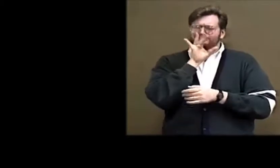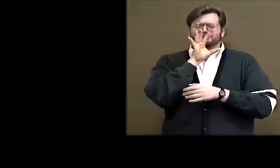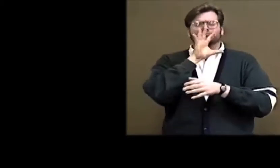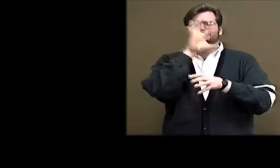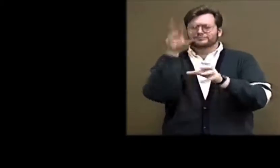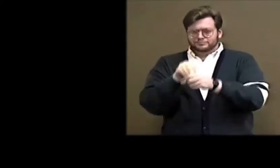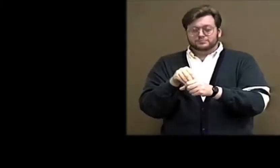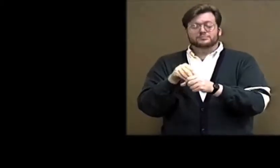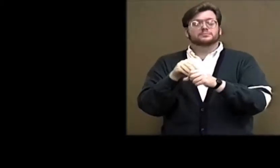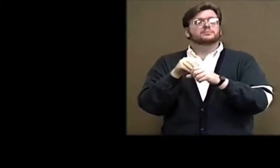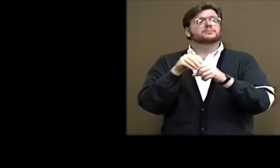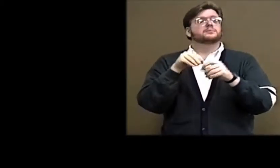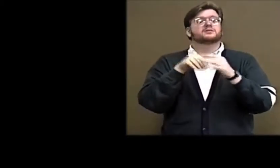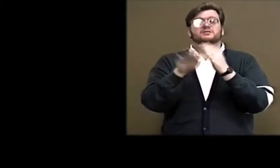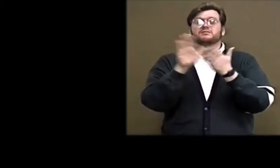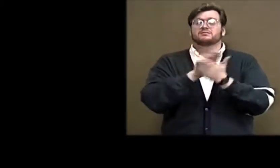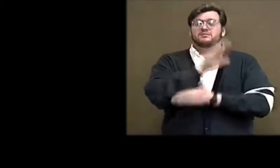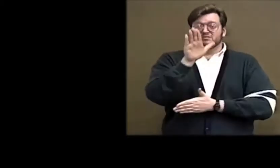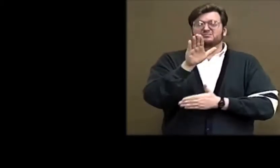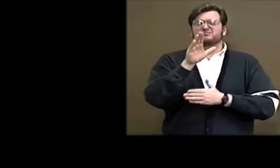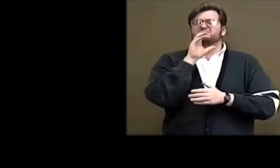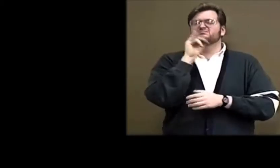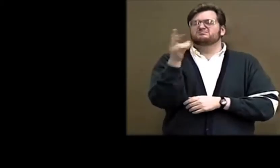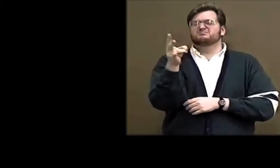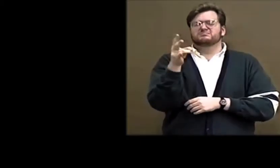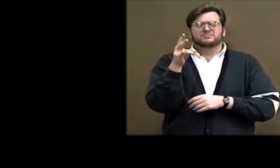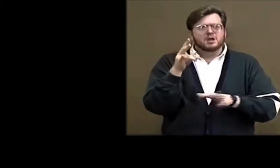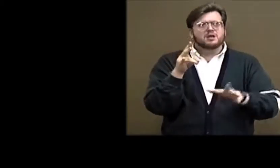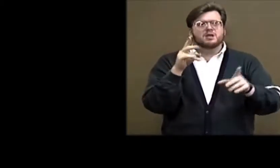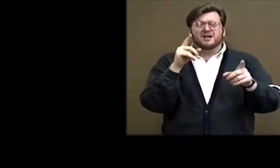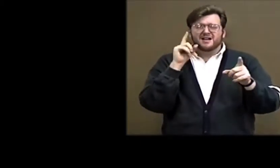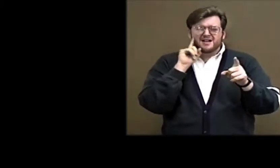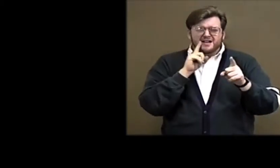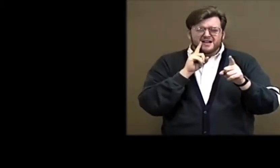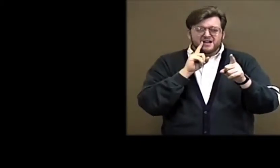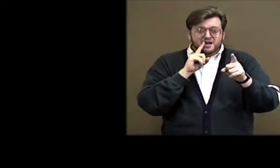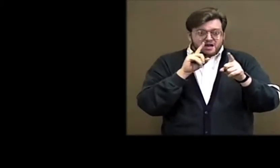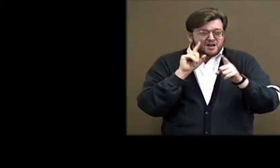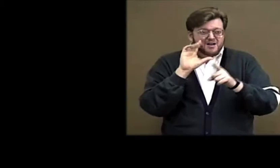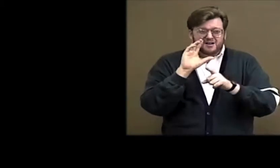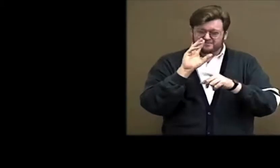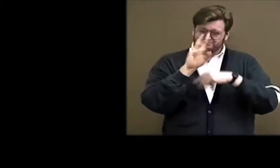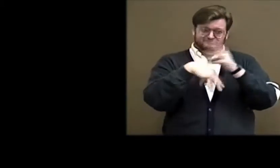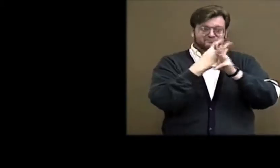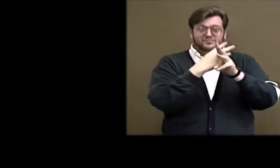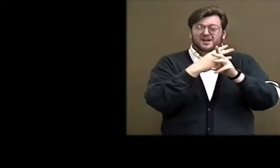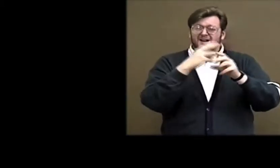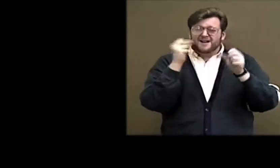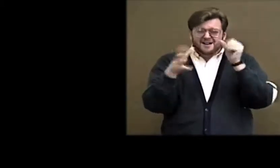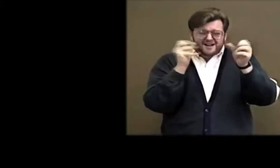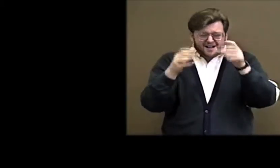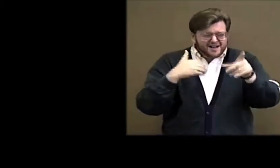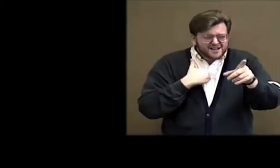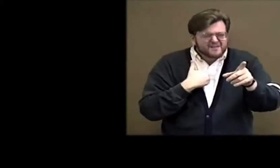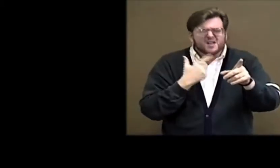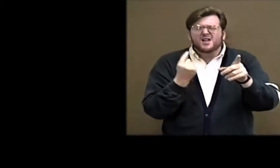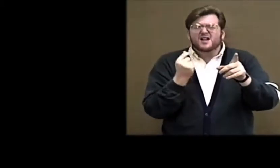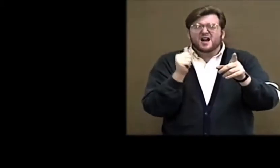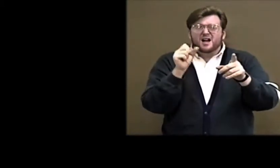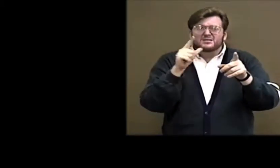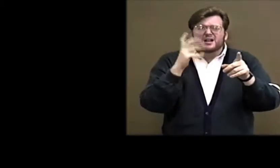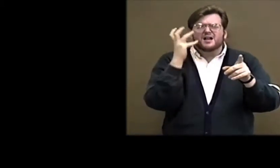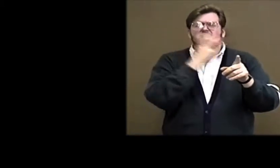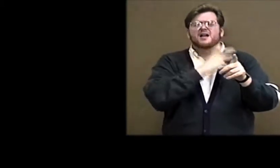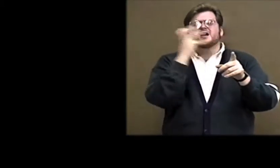I was born deaf into a hearing family. Up until I was 17 years old, I was only skilled in English and didn't have any signing experience. I